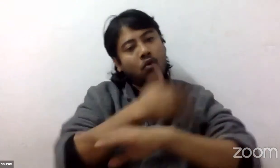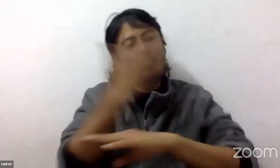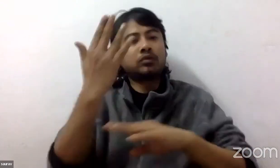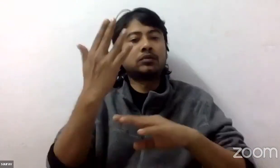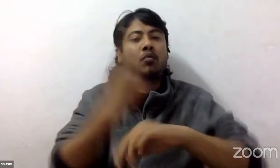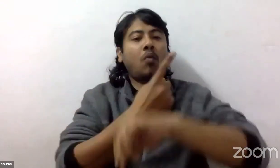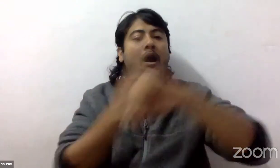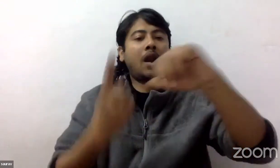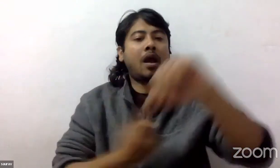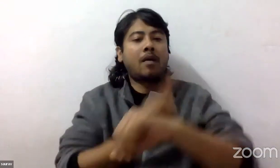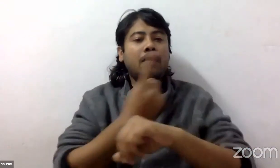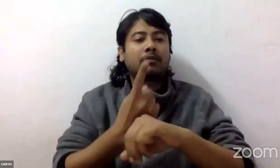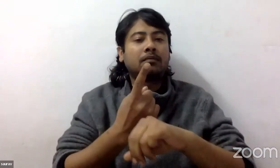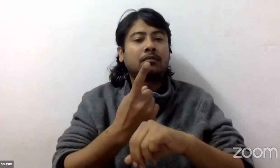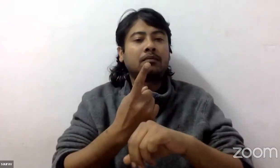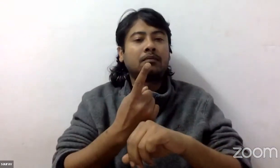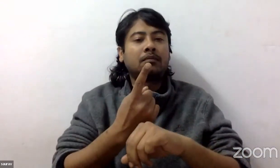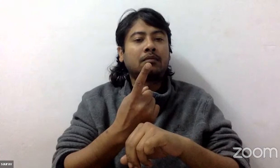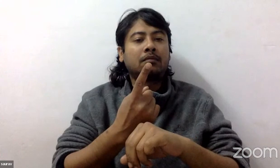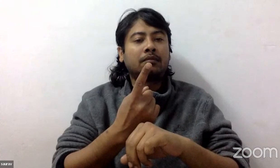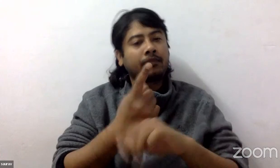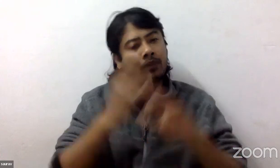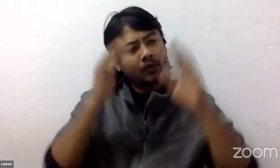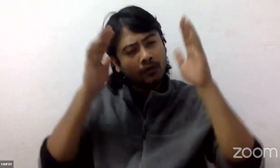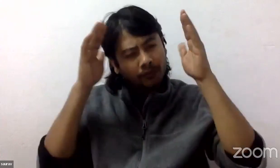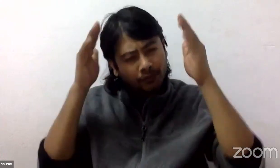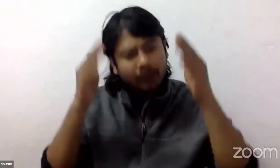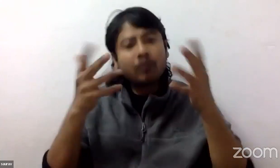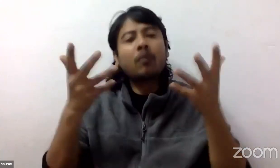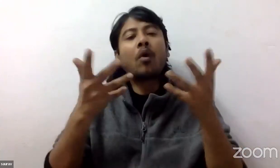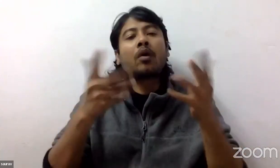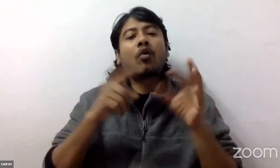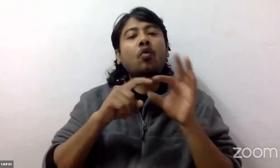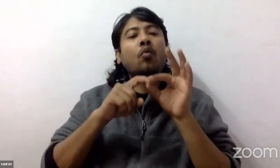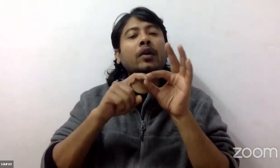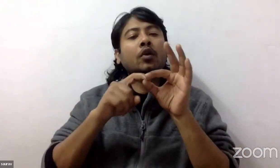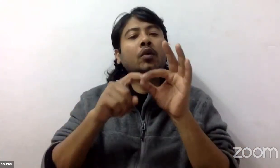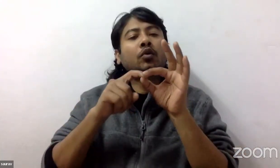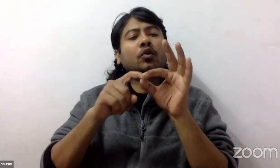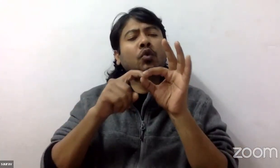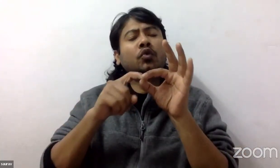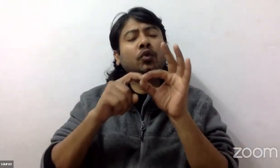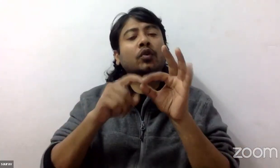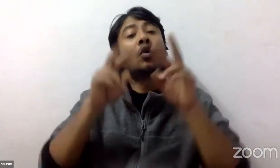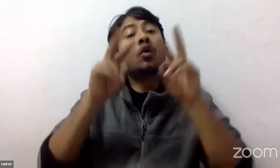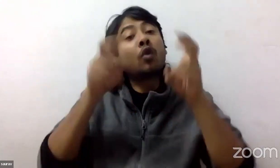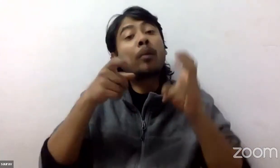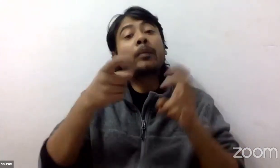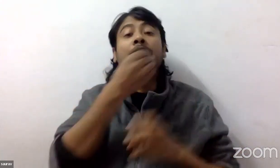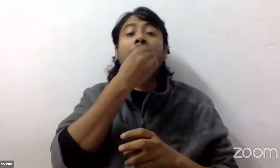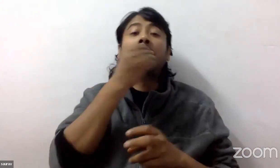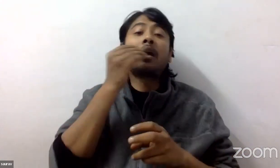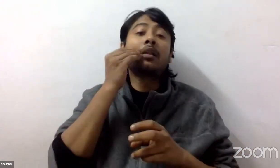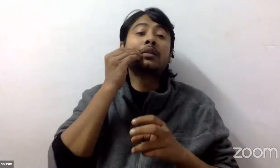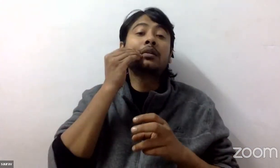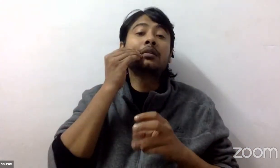Ekadashi. And also I will try to bring some food items and take pictures and send it across to